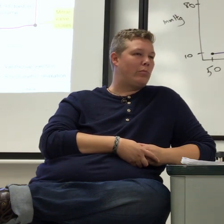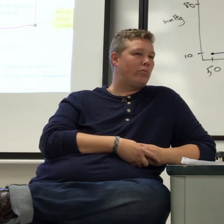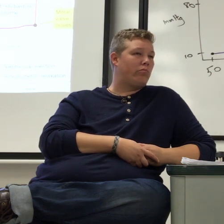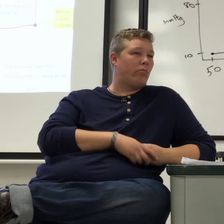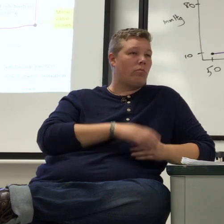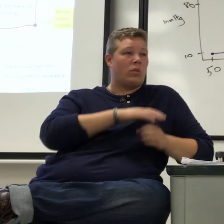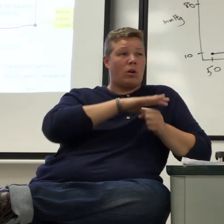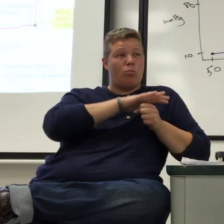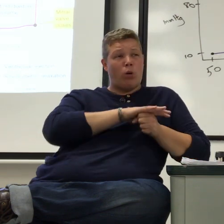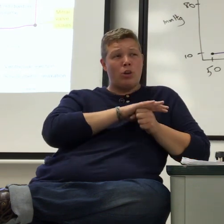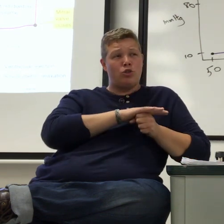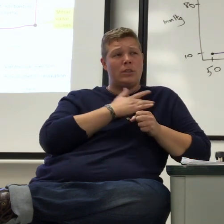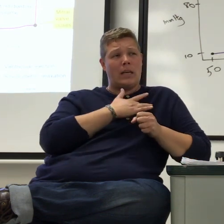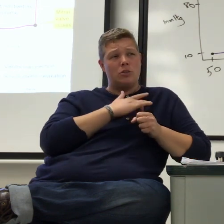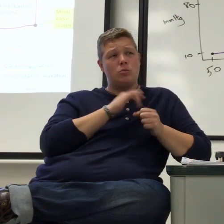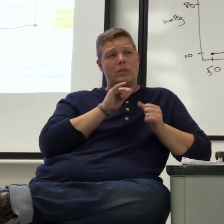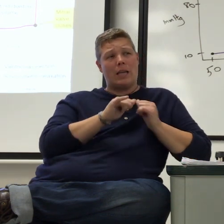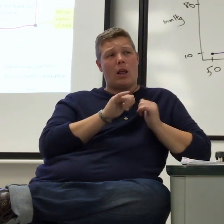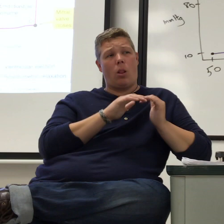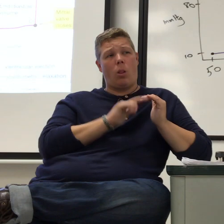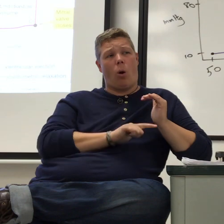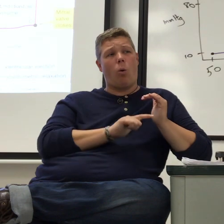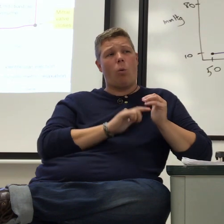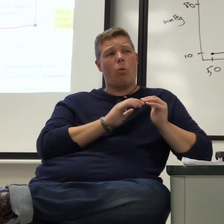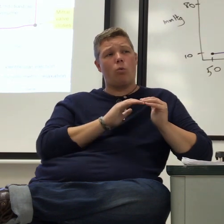Pressure more or less stays low, it doesn't change very much.